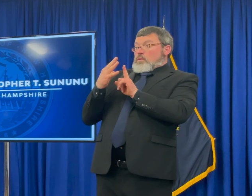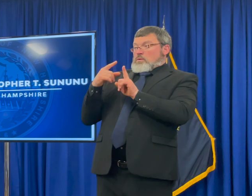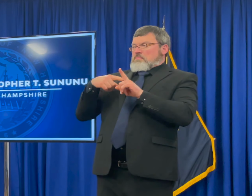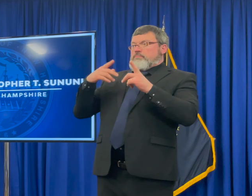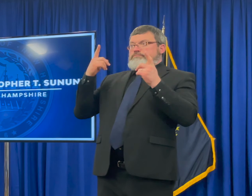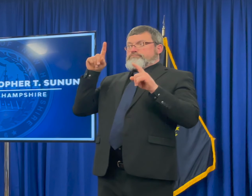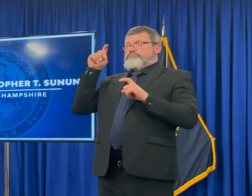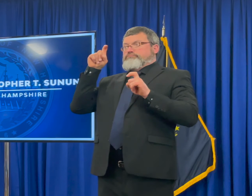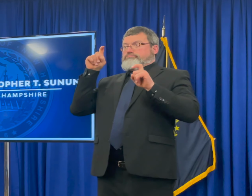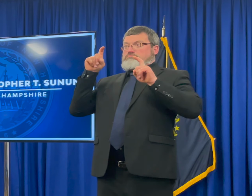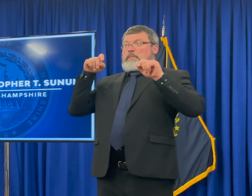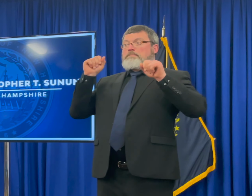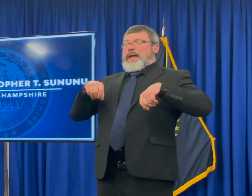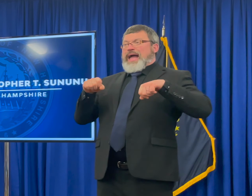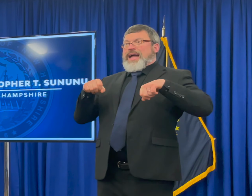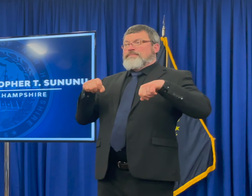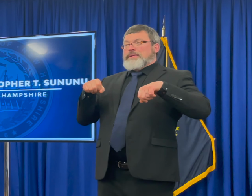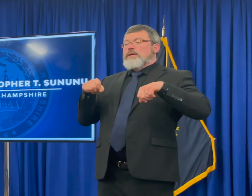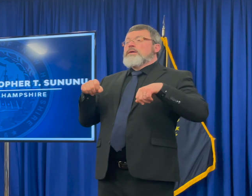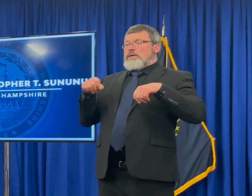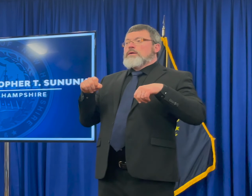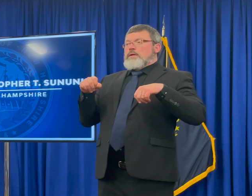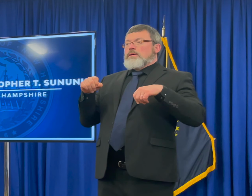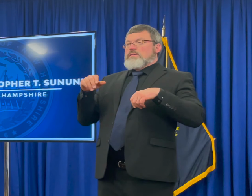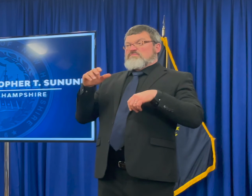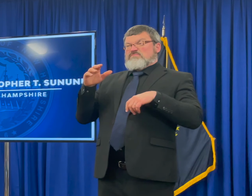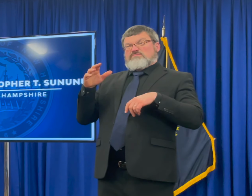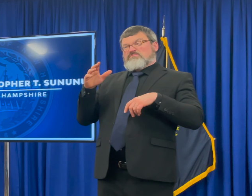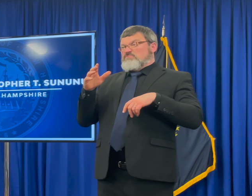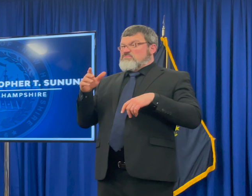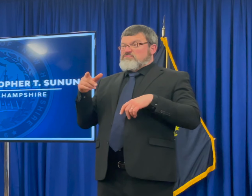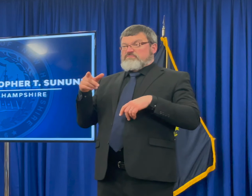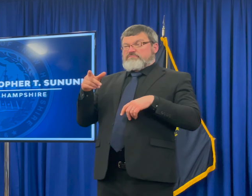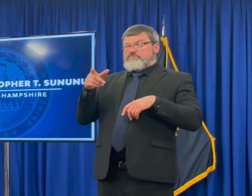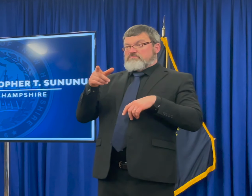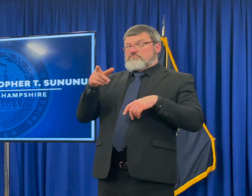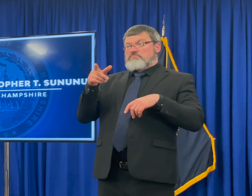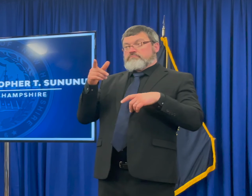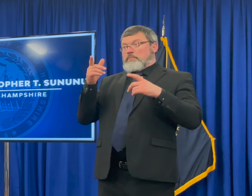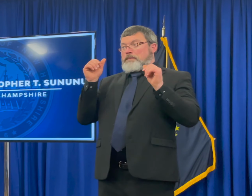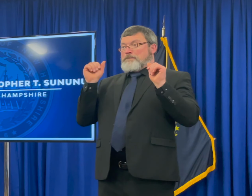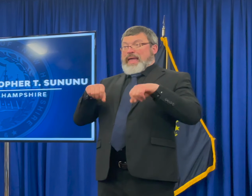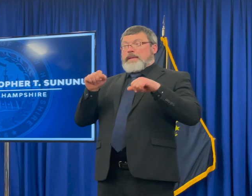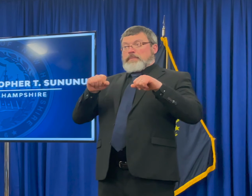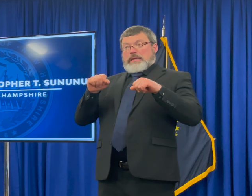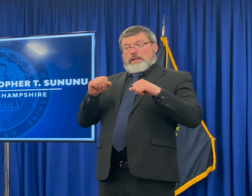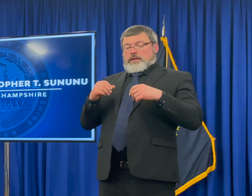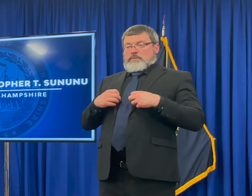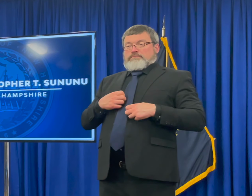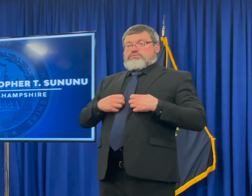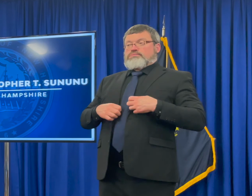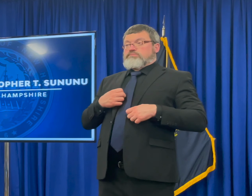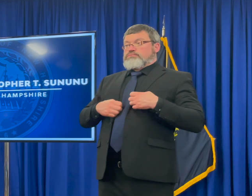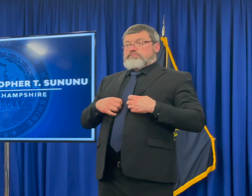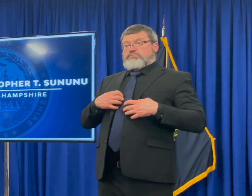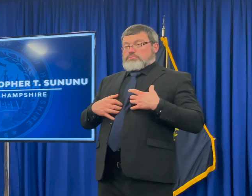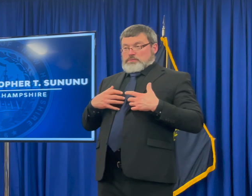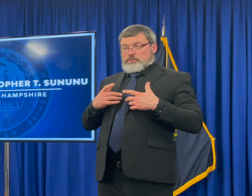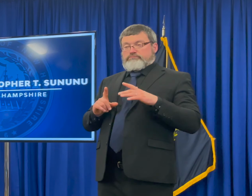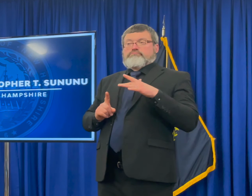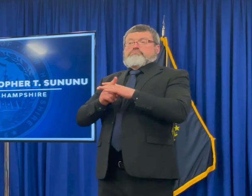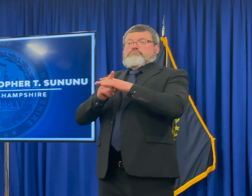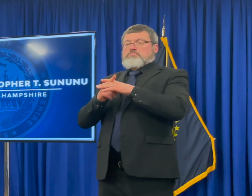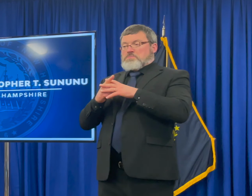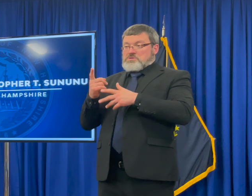themselves, COVID-19 disease, anywhere between 2 to 14 days after an exposure. That's the reason why there has been